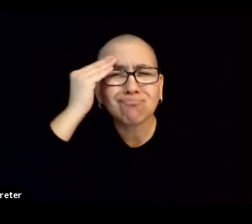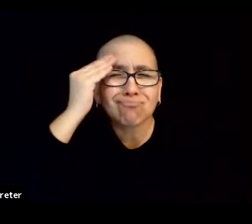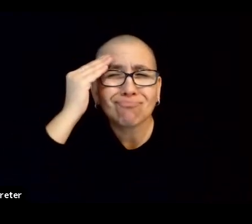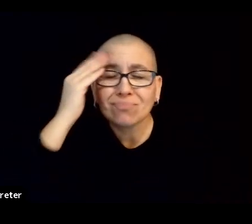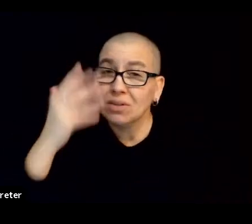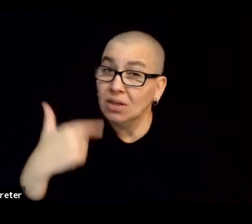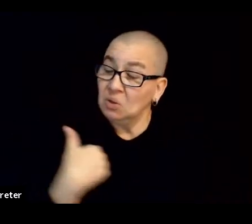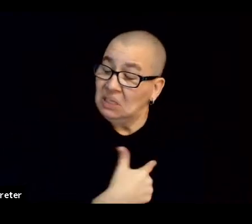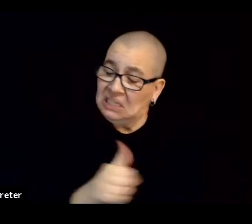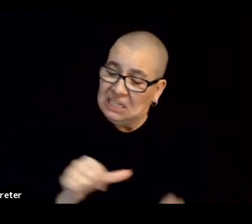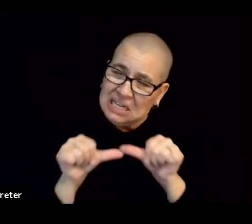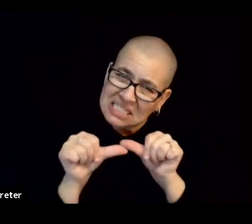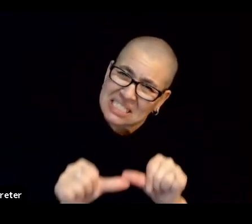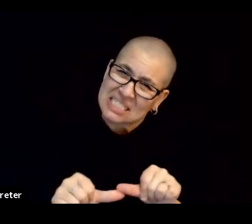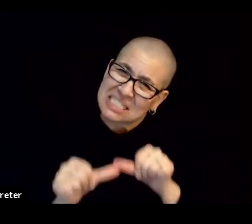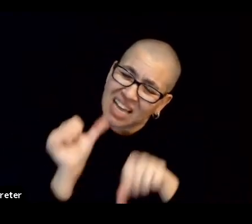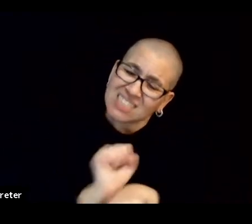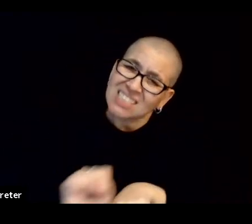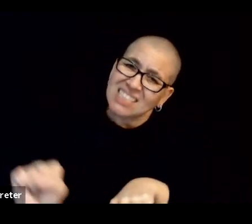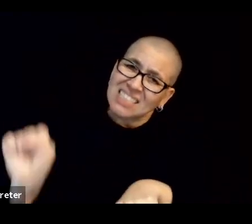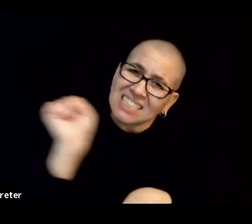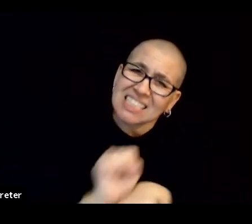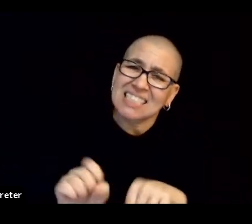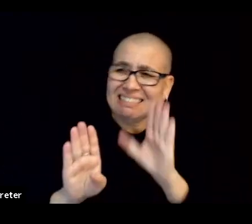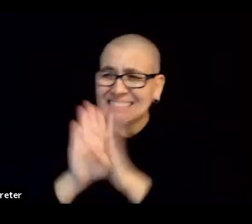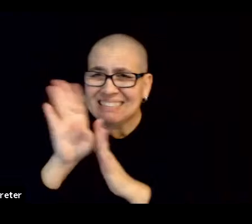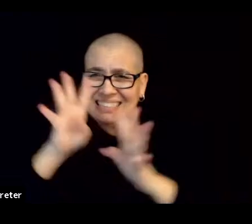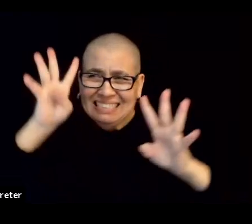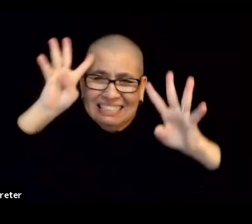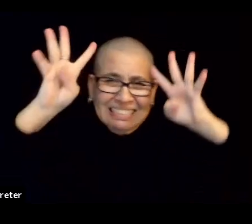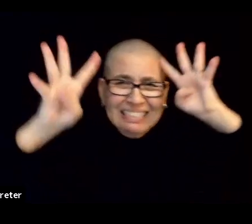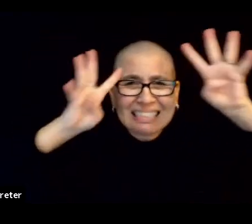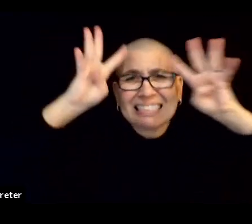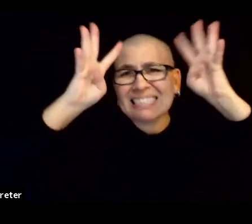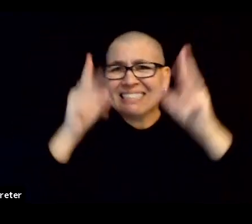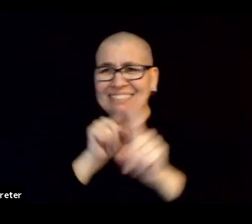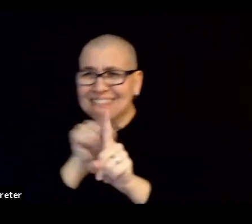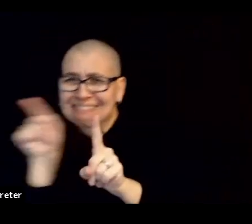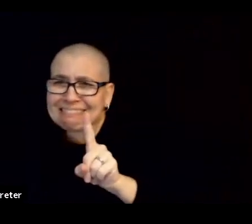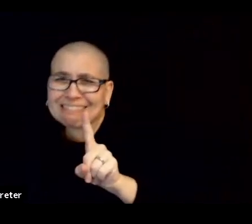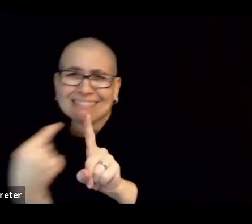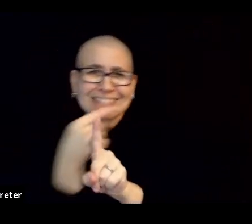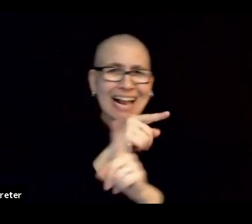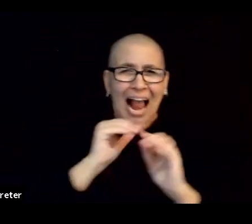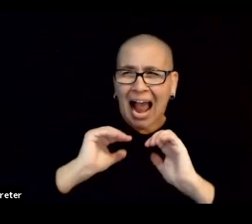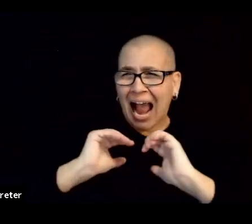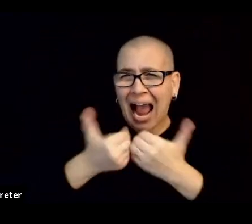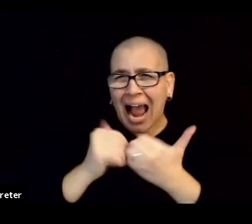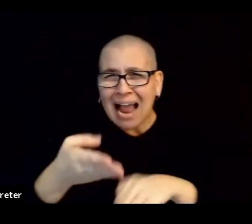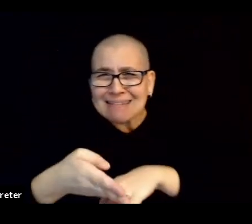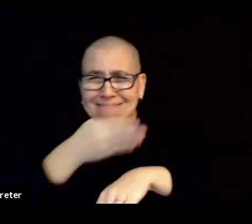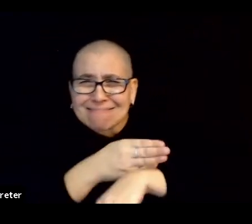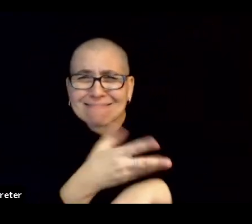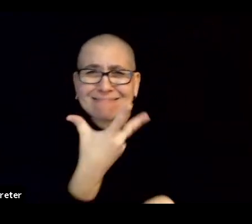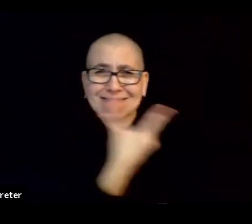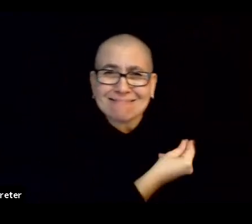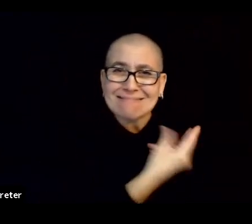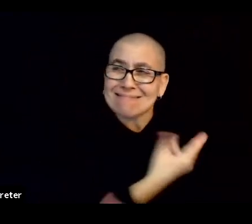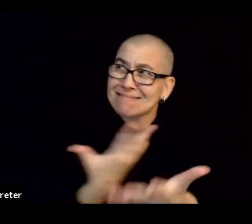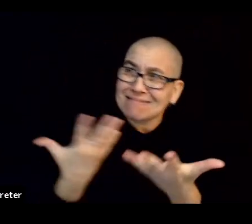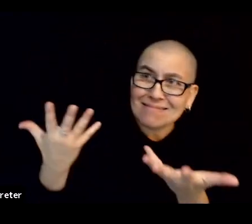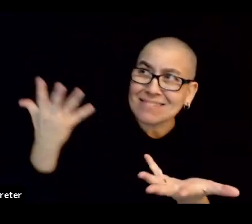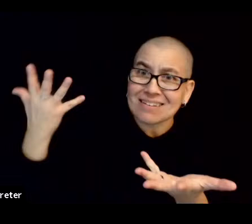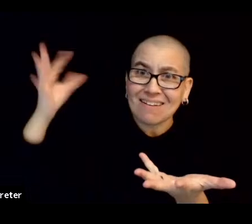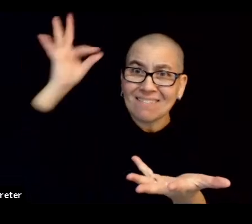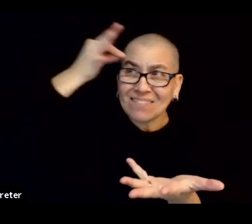develop a really thoughtful, phased rollout approach based on the approach the federal government said that they would be taking with respect